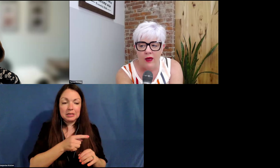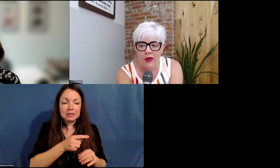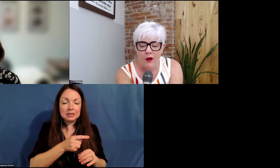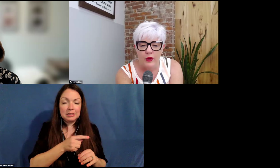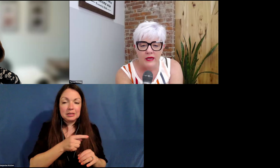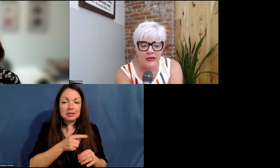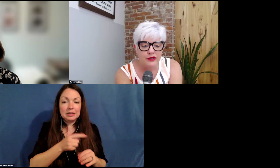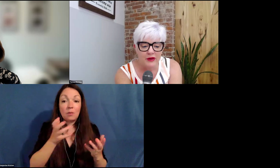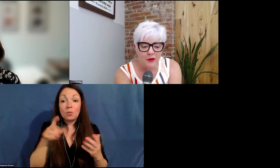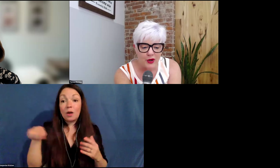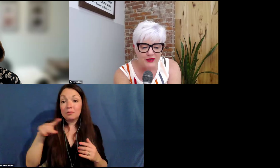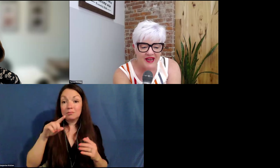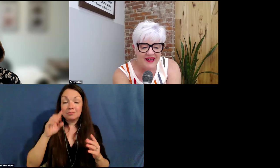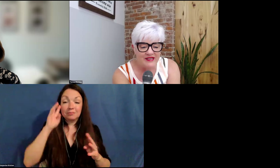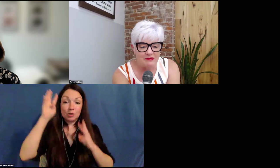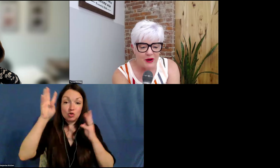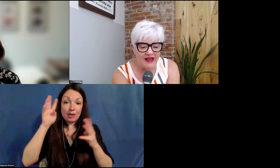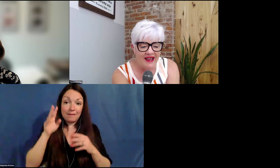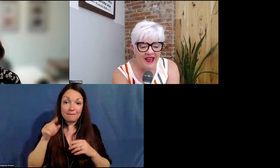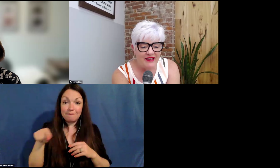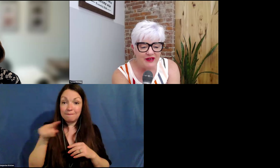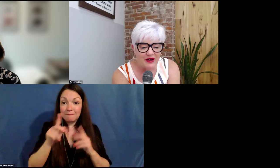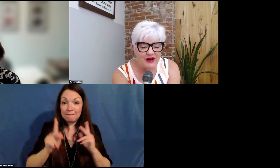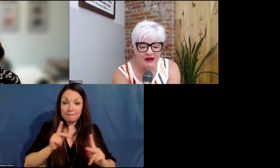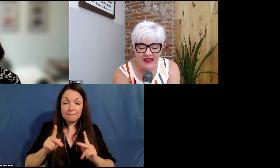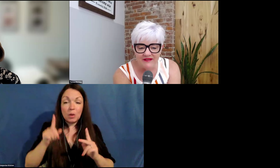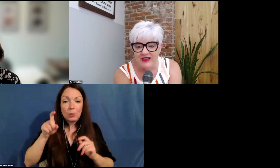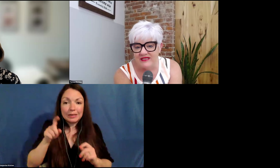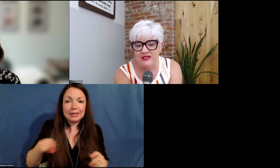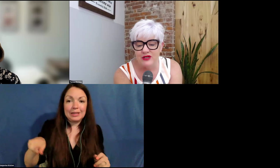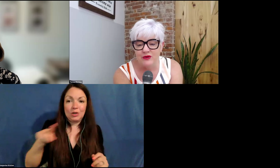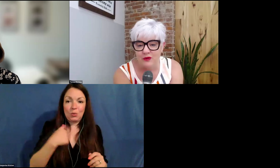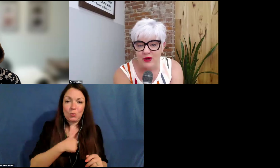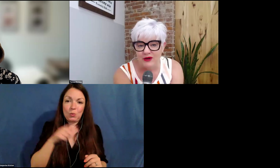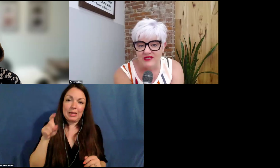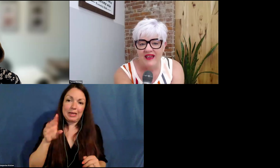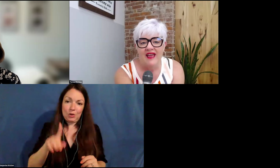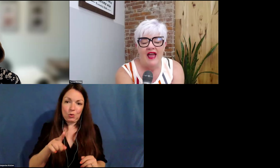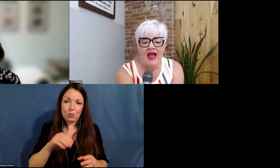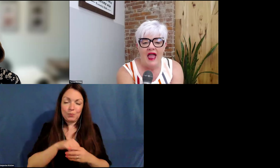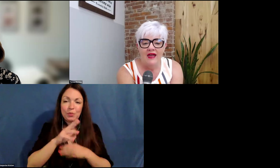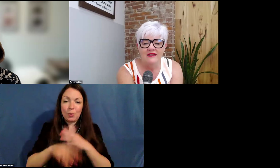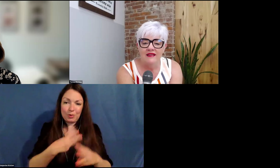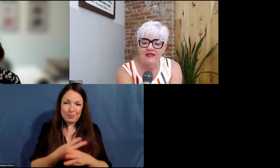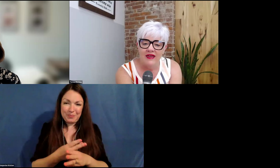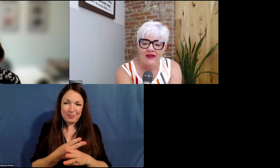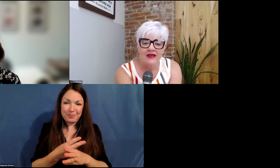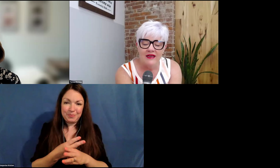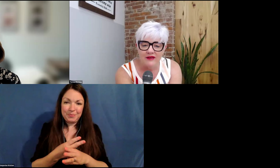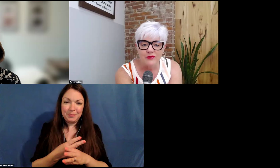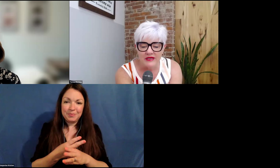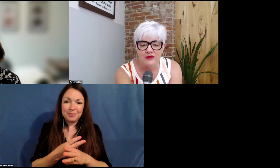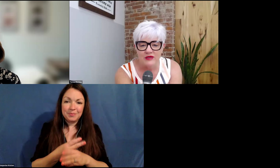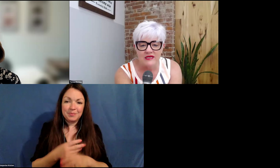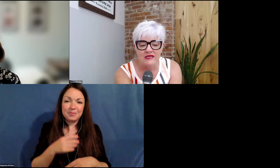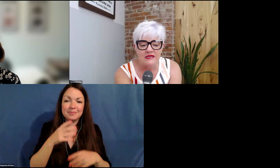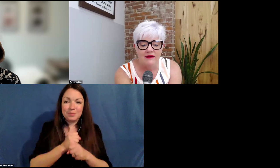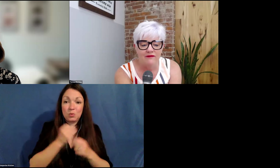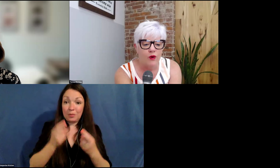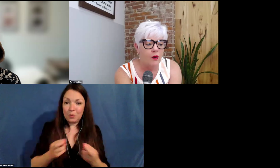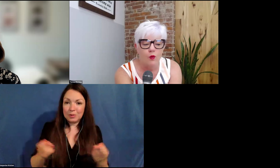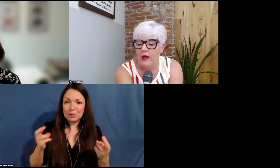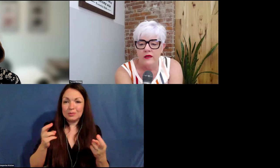know, we need you in the world to bring your creativeness to the world, and then get the